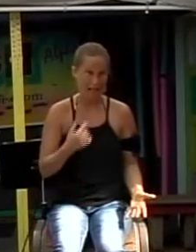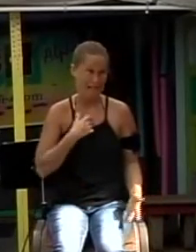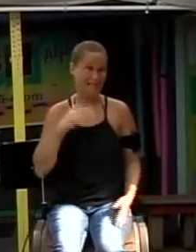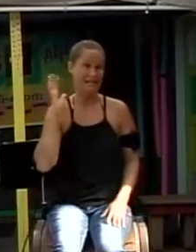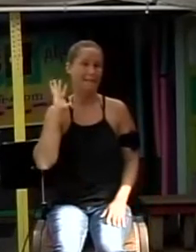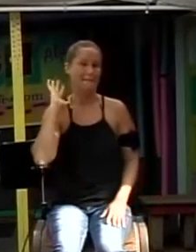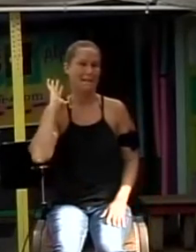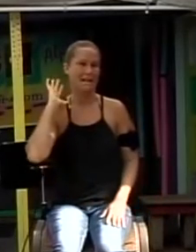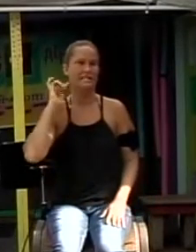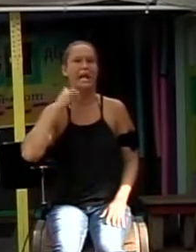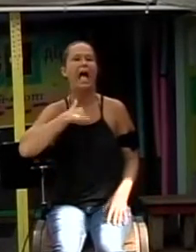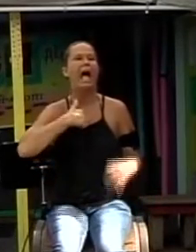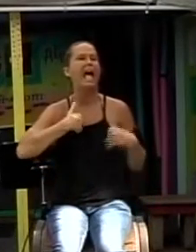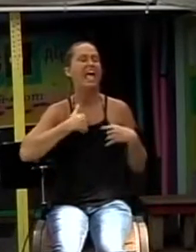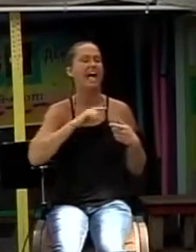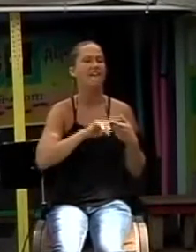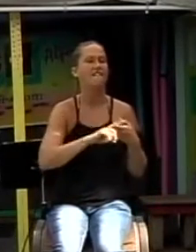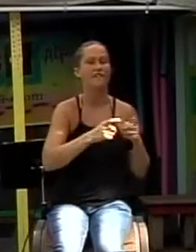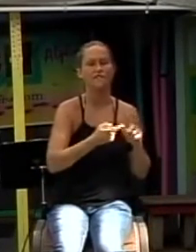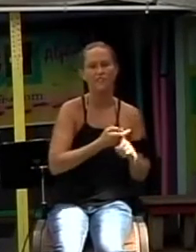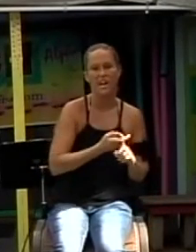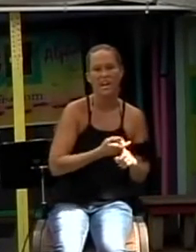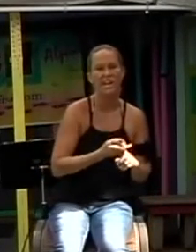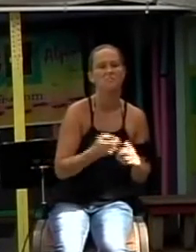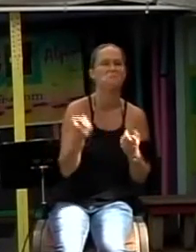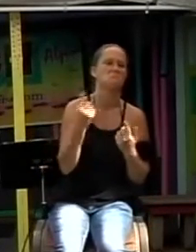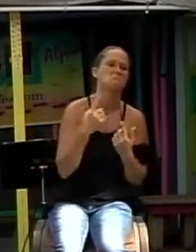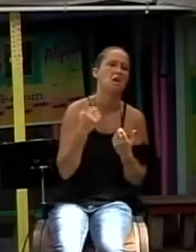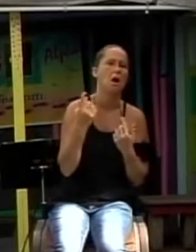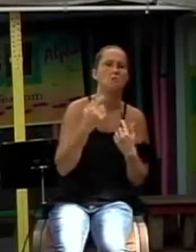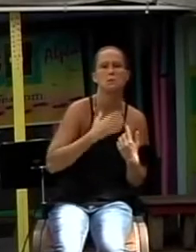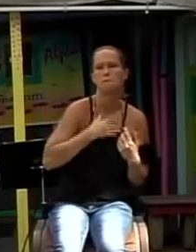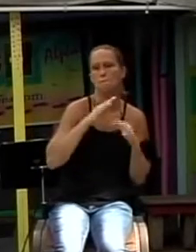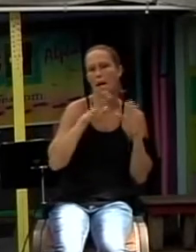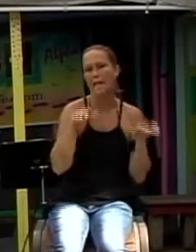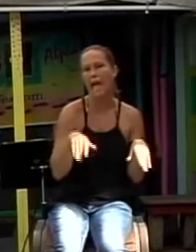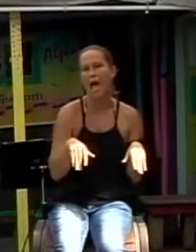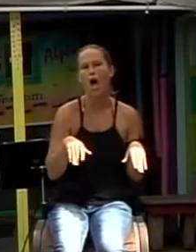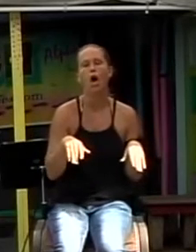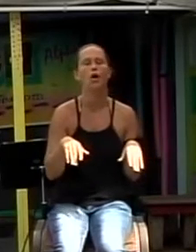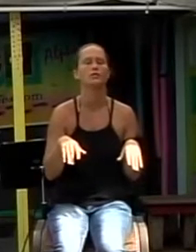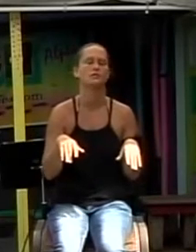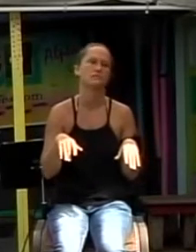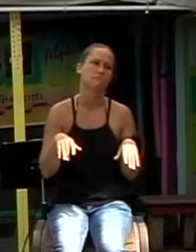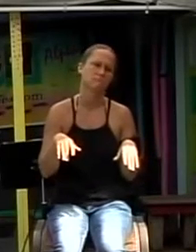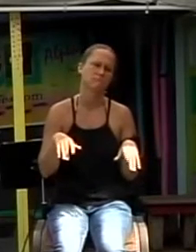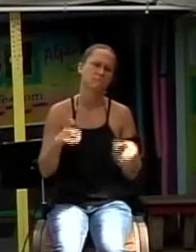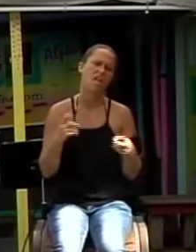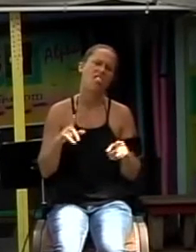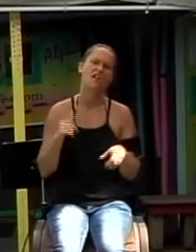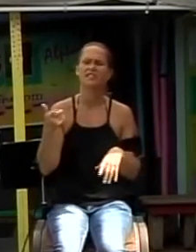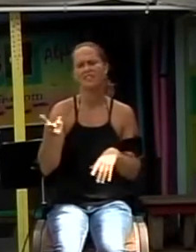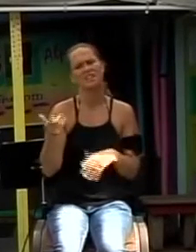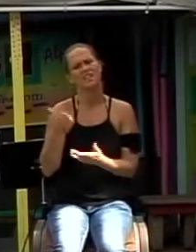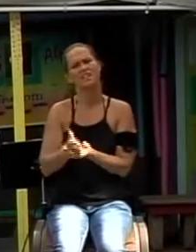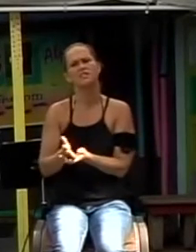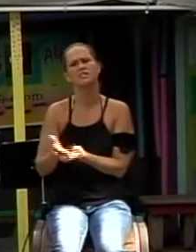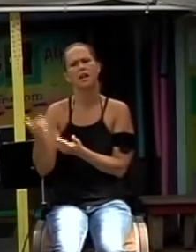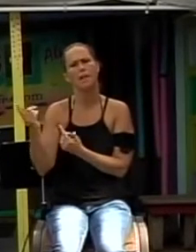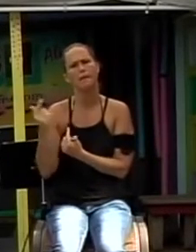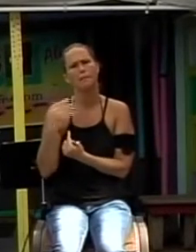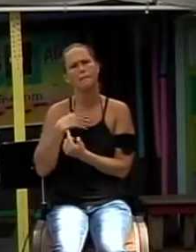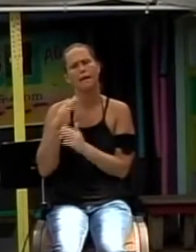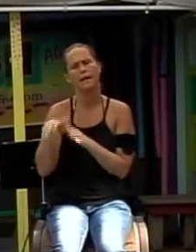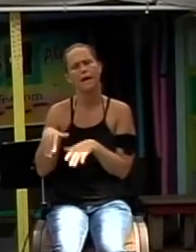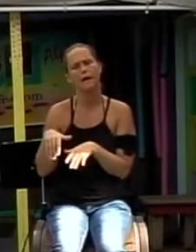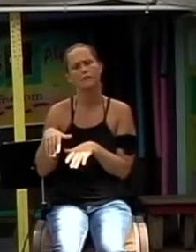of mine that was coming to my house pretty regular, and then all of a sudden he stopped coming for a while, and my wife and my daughter were very uncomfortable with him around